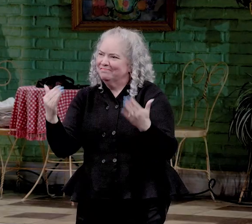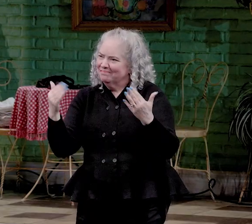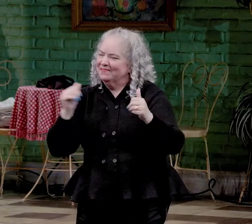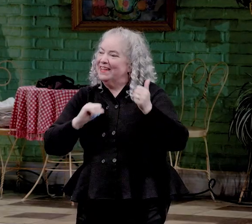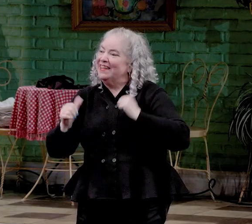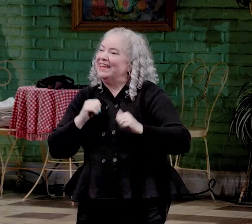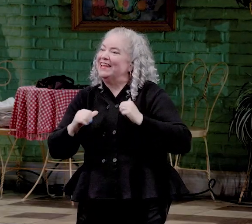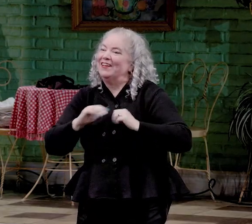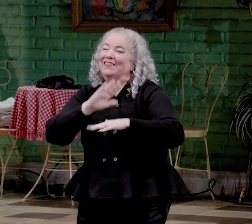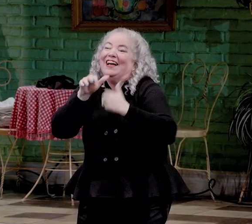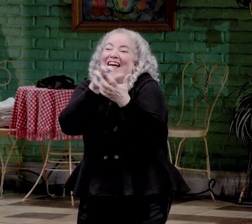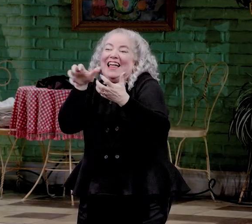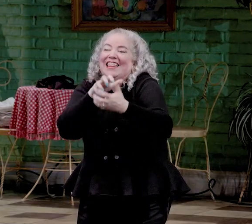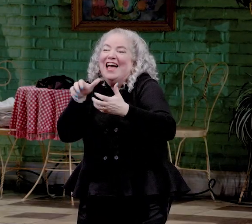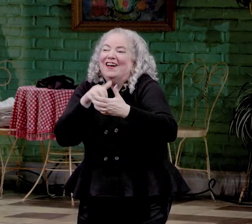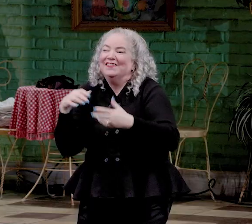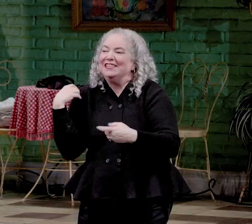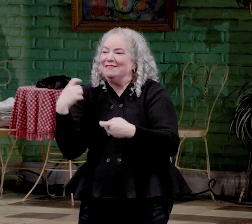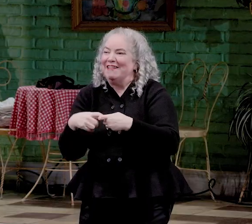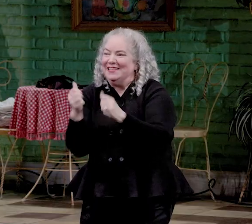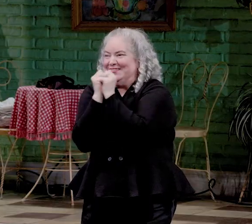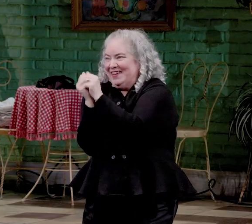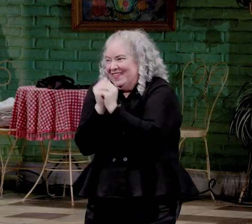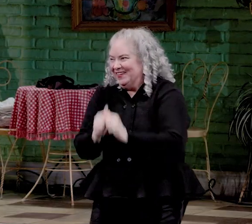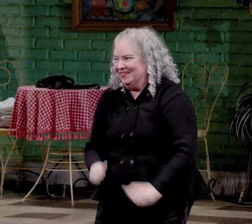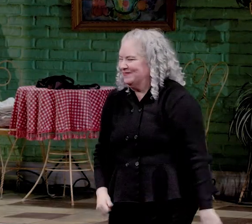let's all laugh in Spanish together.